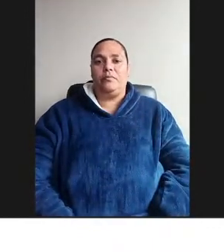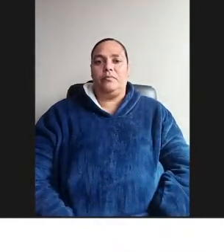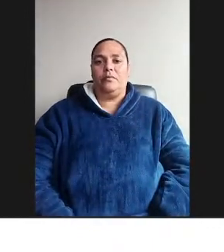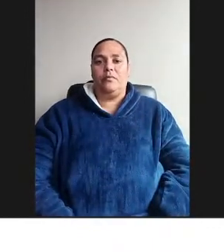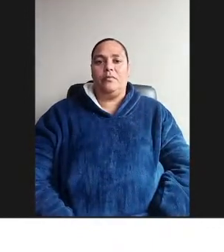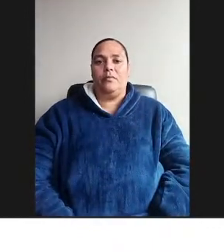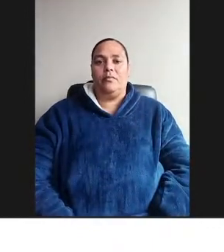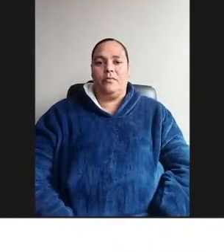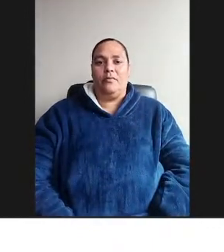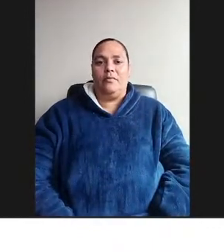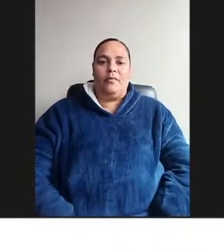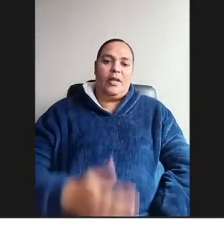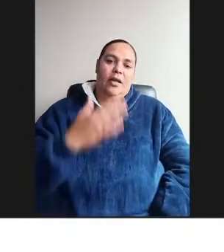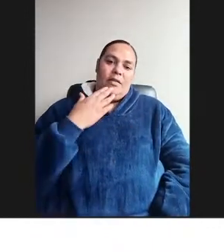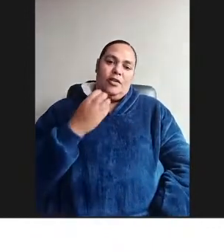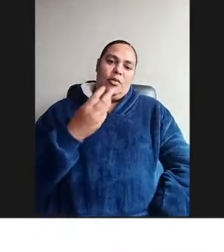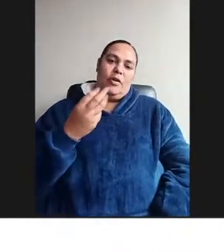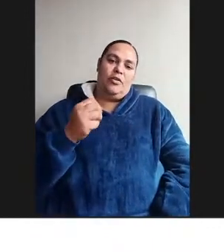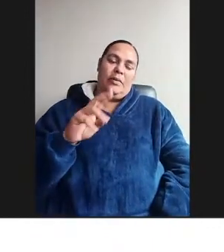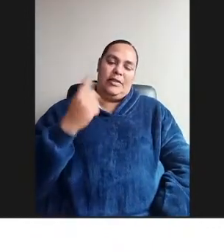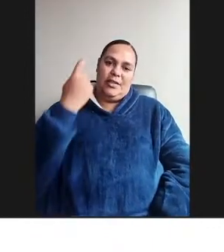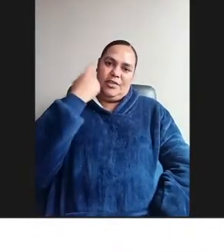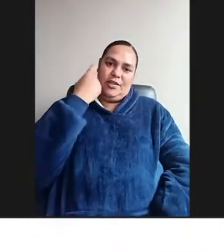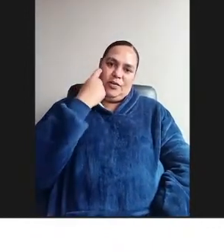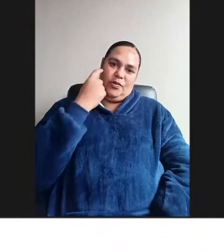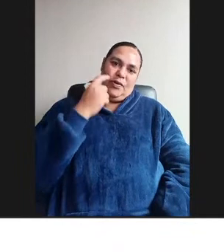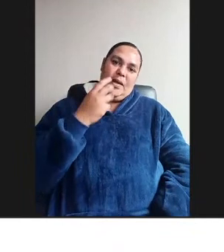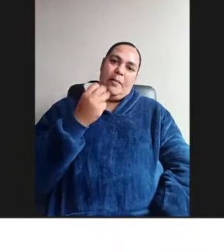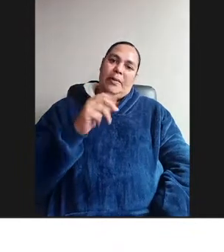Thank you very much, Mr. Secretary. Mr. Retief.